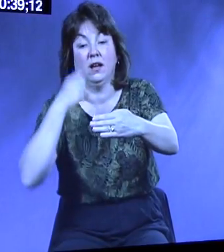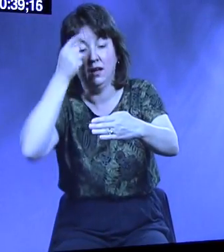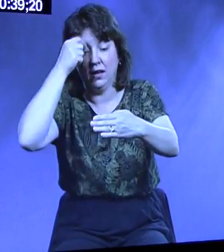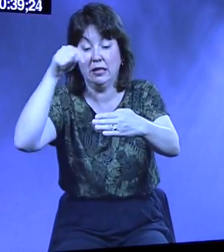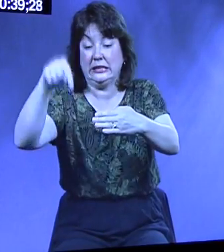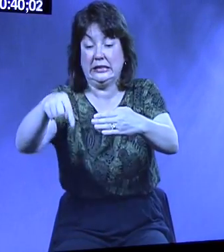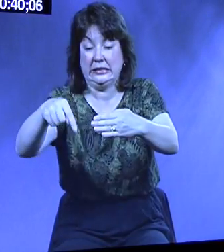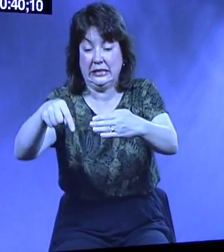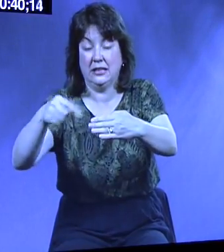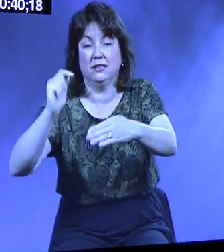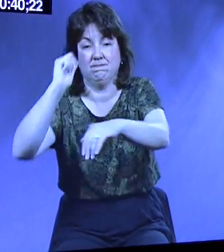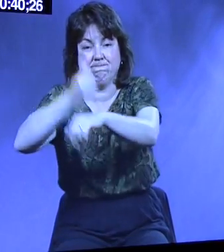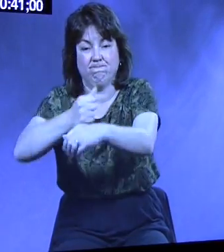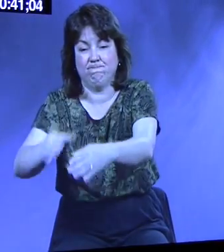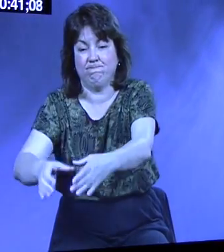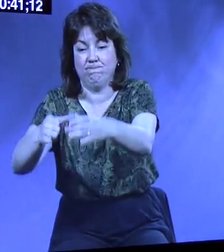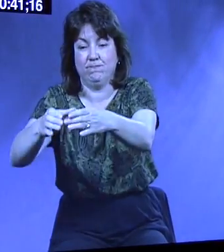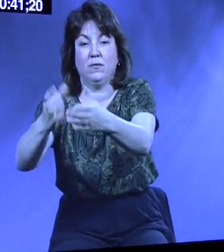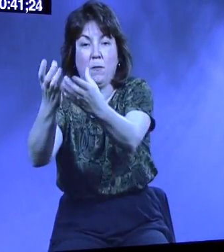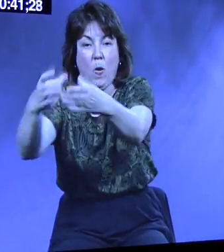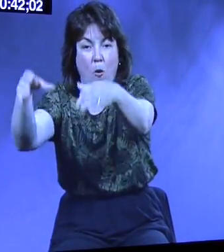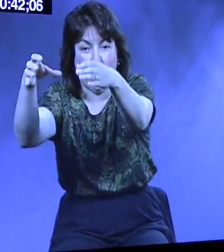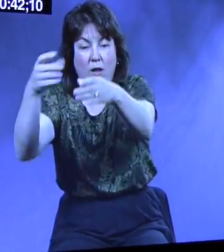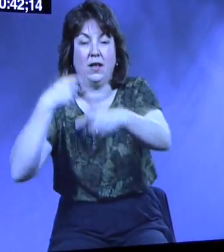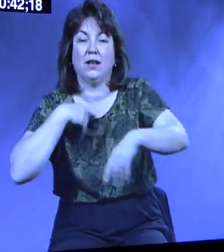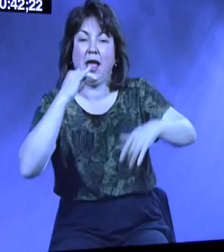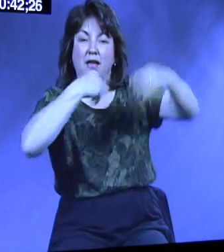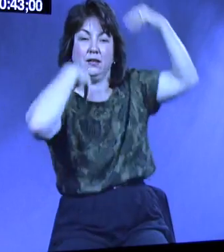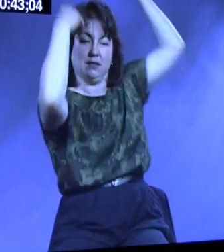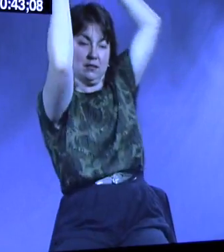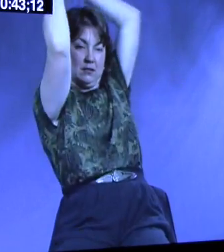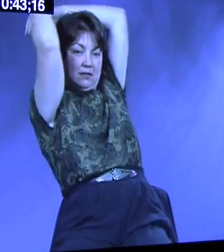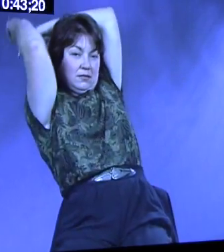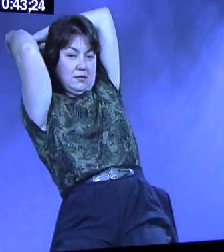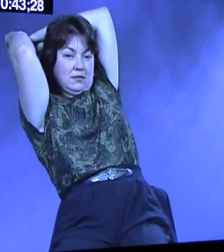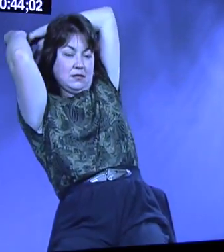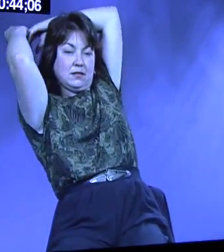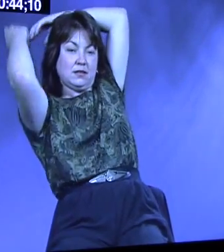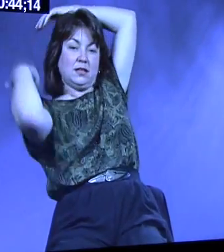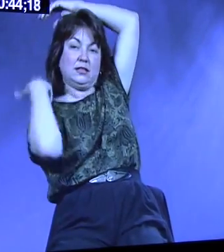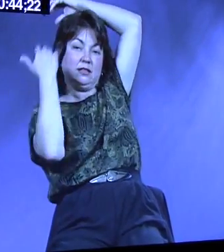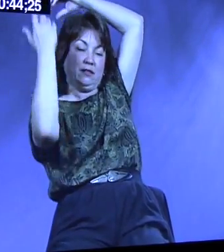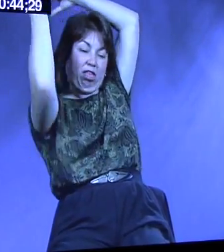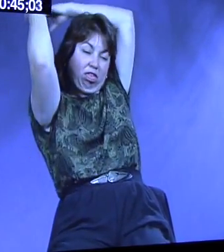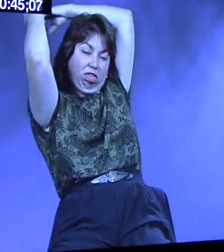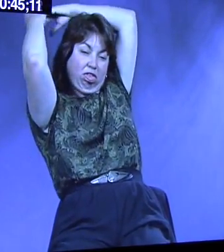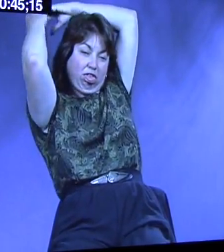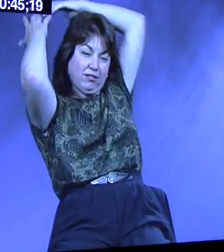little nightstand with the bowl of water at the foot of my bed, and I decided to sleep with my feet near the